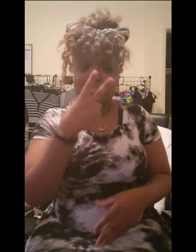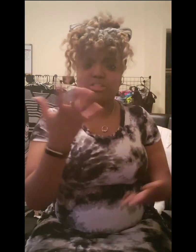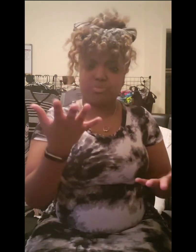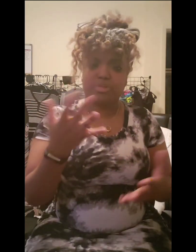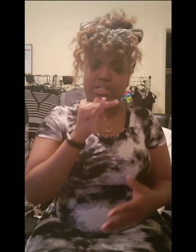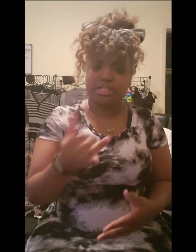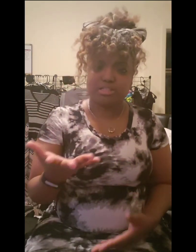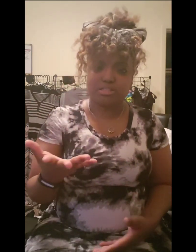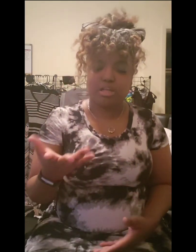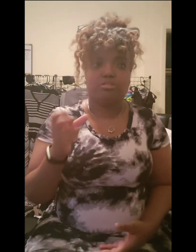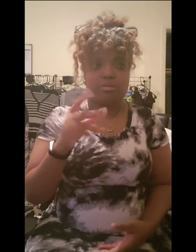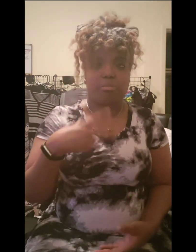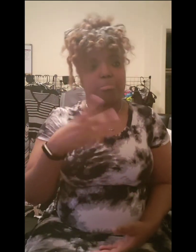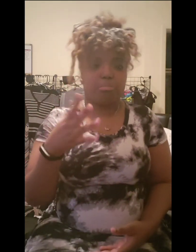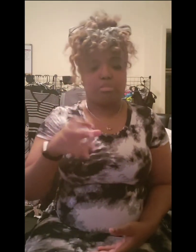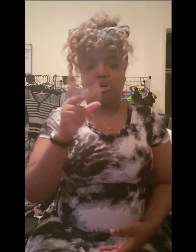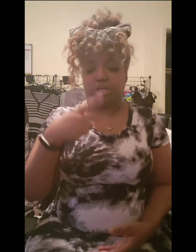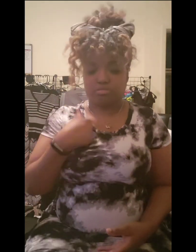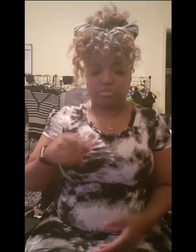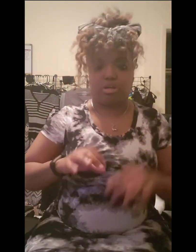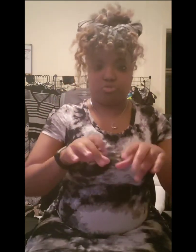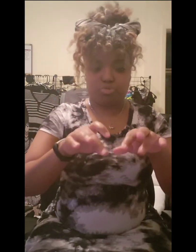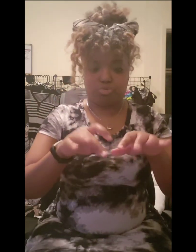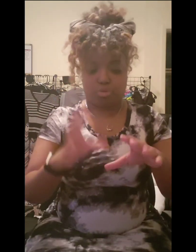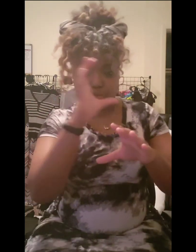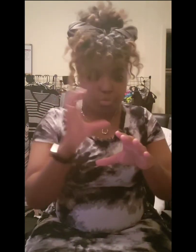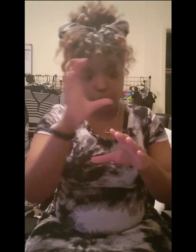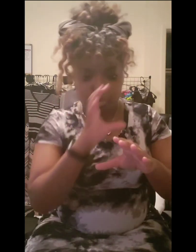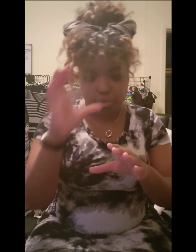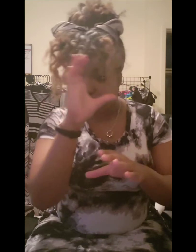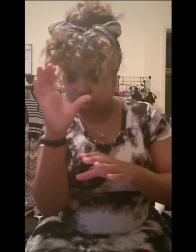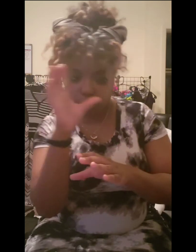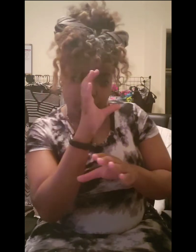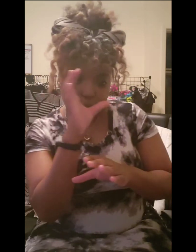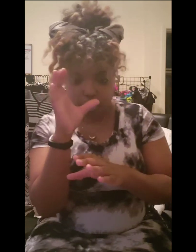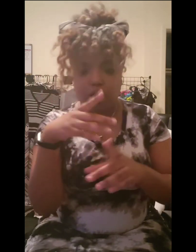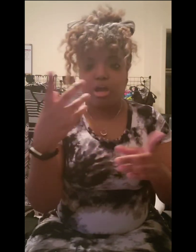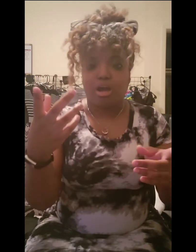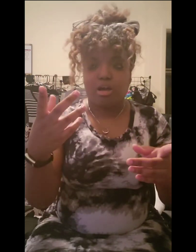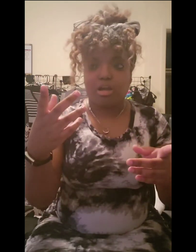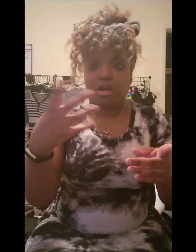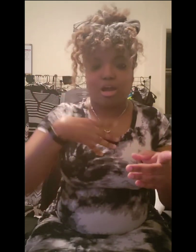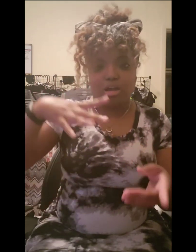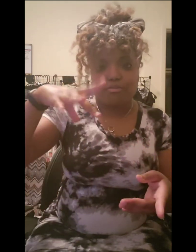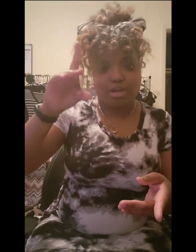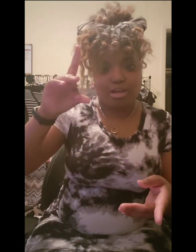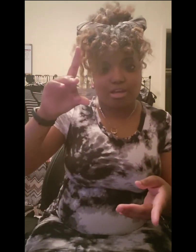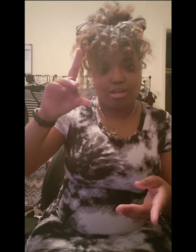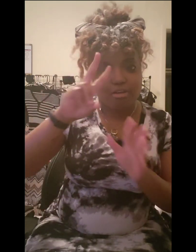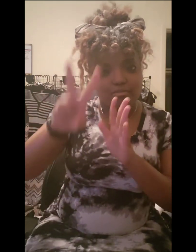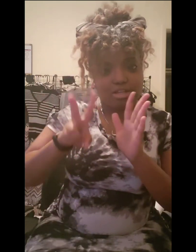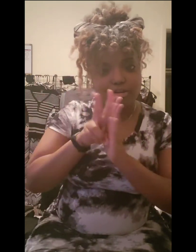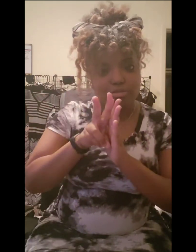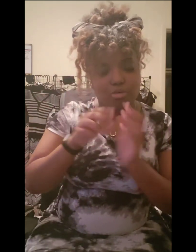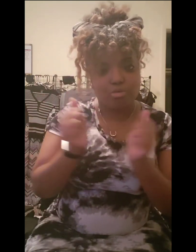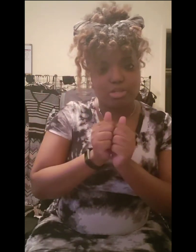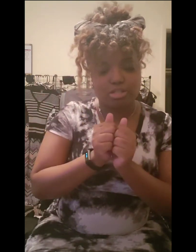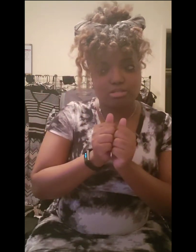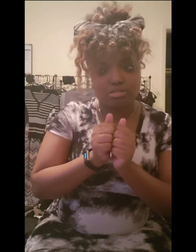I was like, okay, but I've never. And then he just stopped me. He was just like, no, just do some